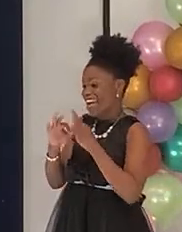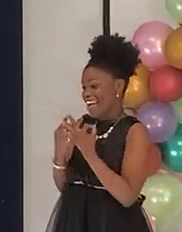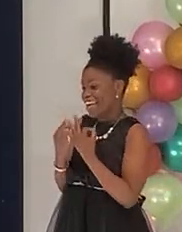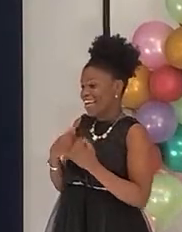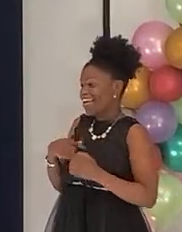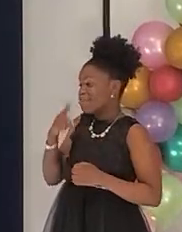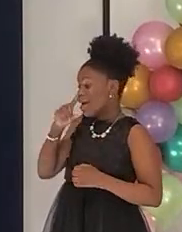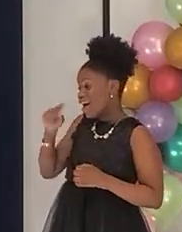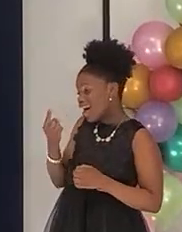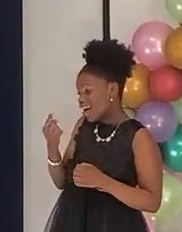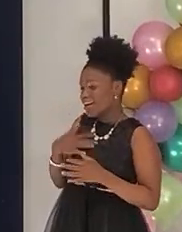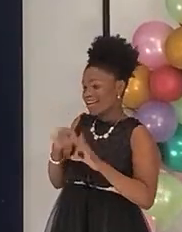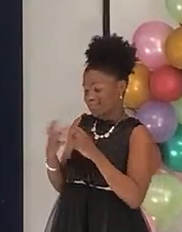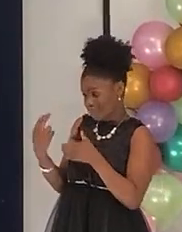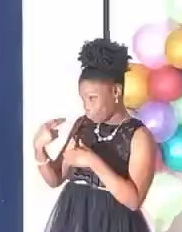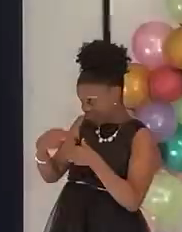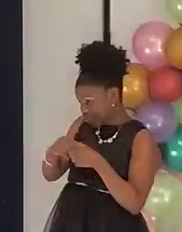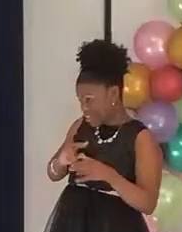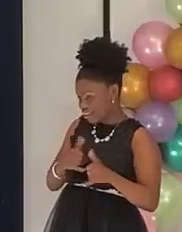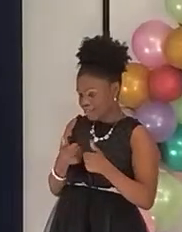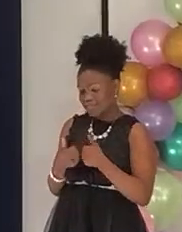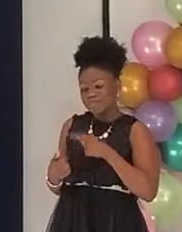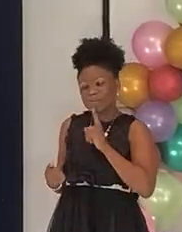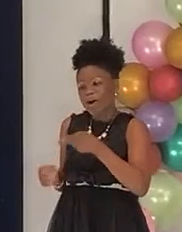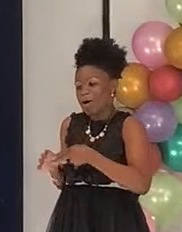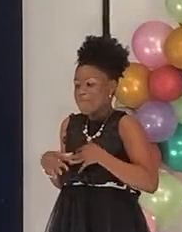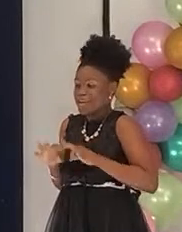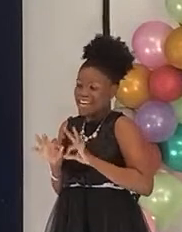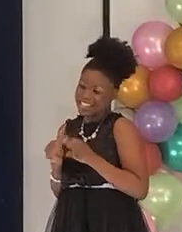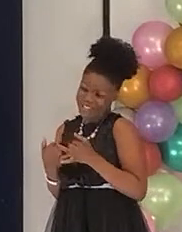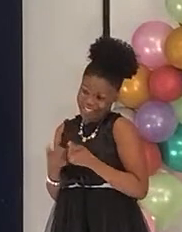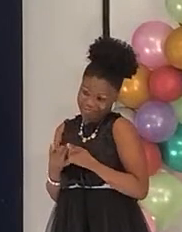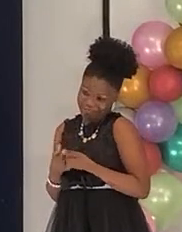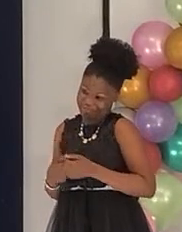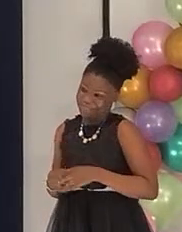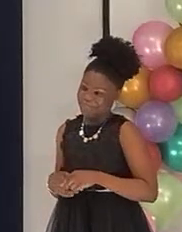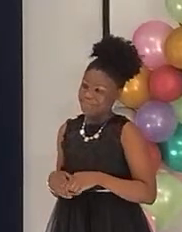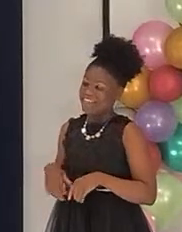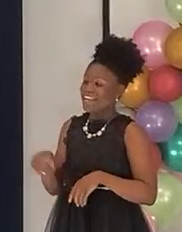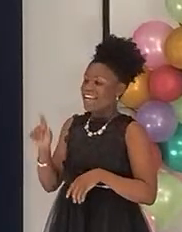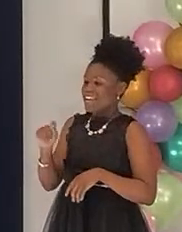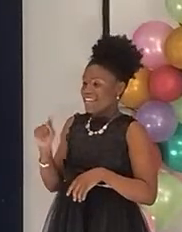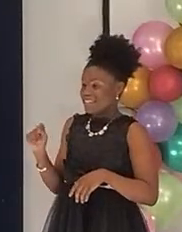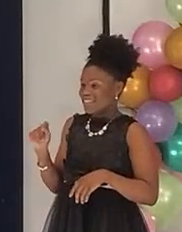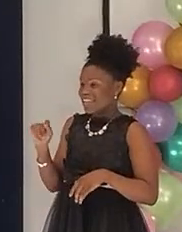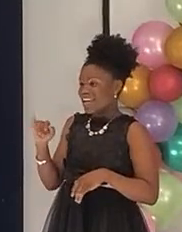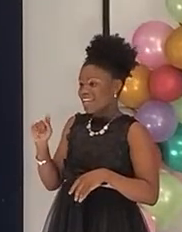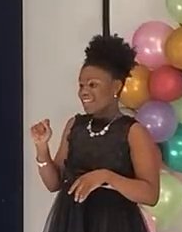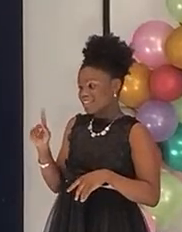make me very happy, my family. And if I'm not having fun, my family joins in and plays games with me.